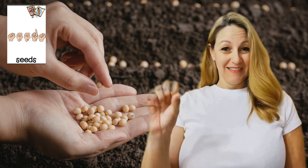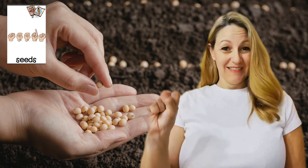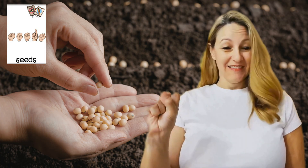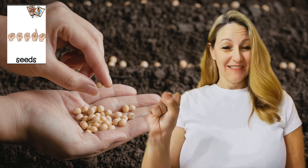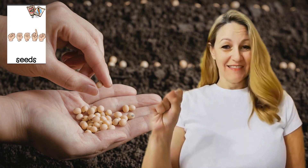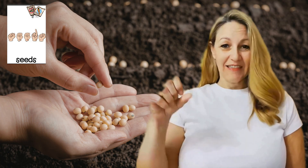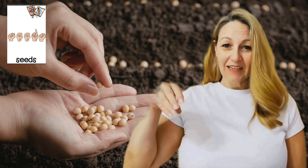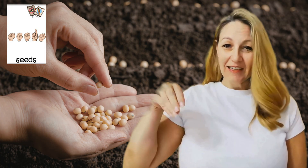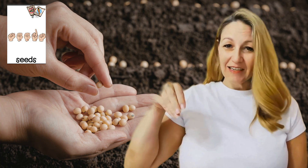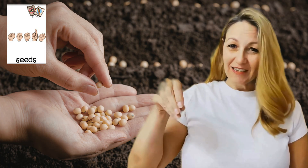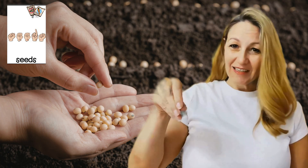seeds.